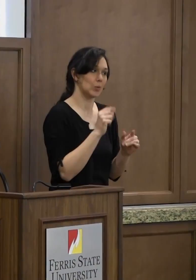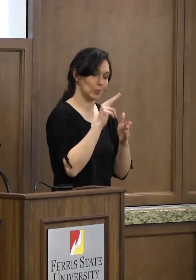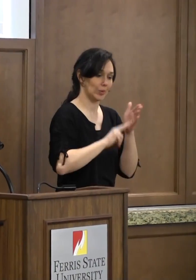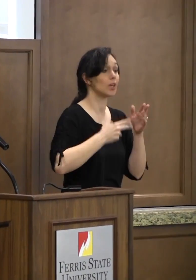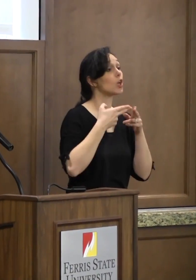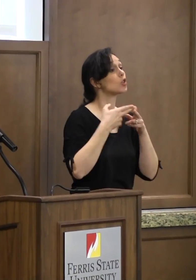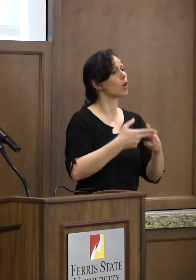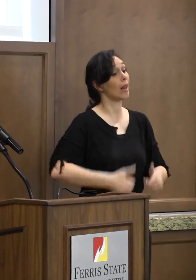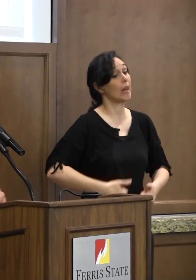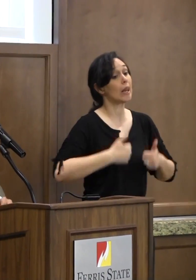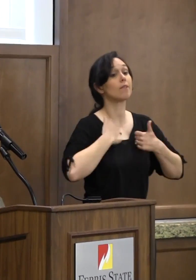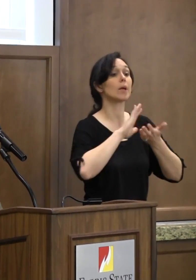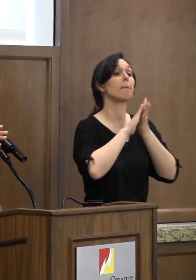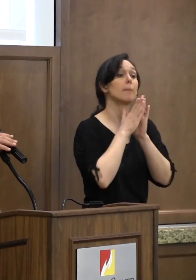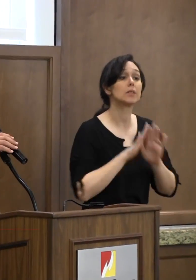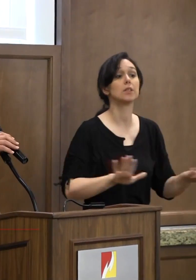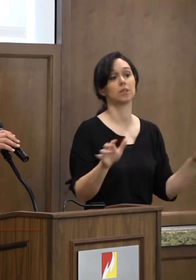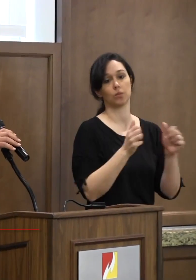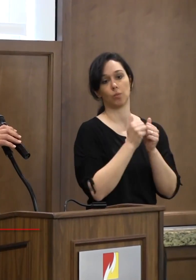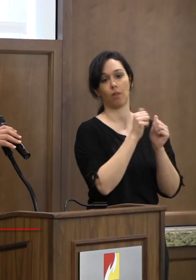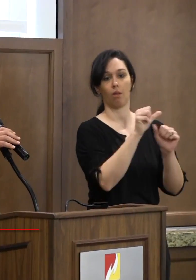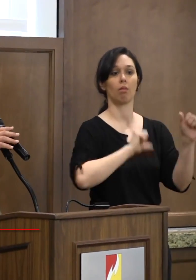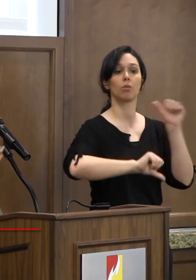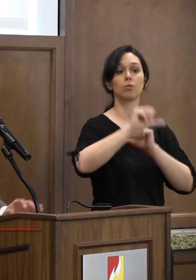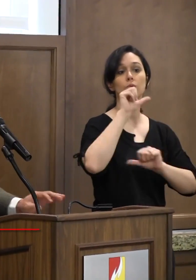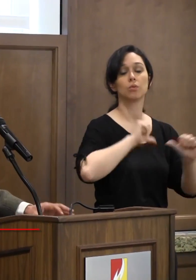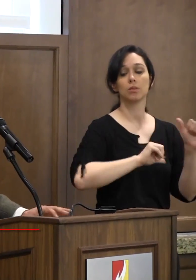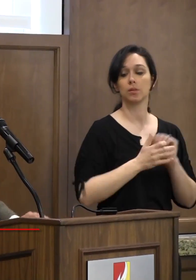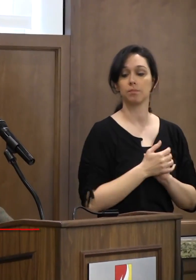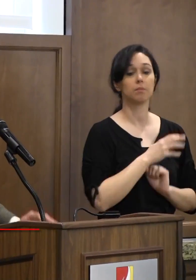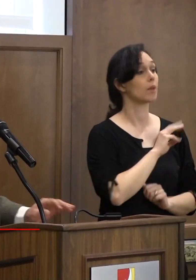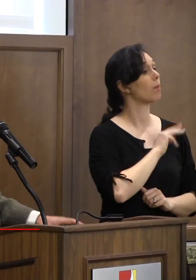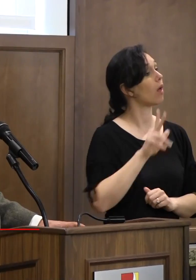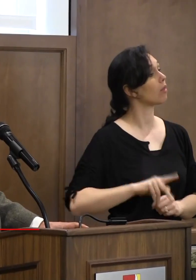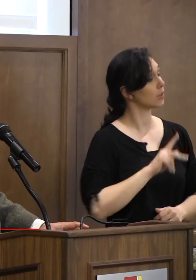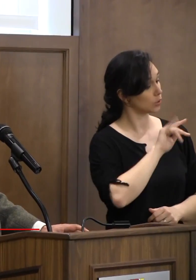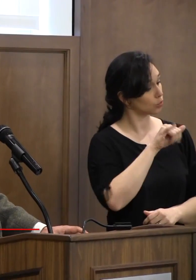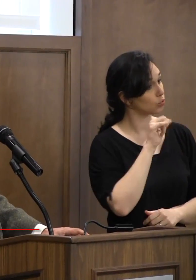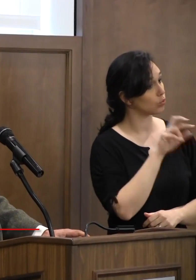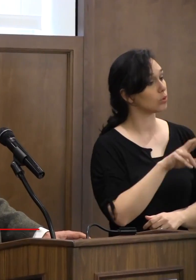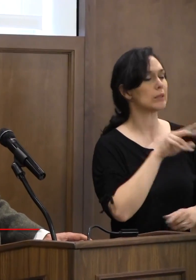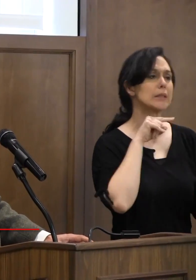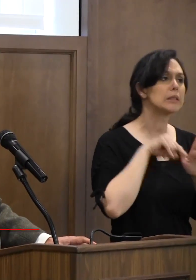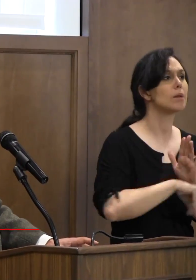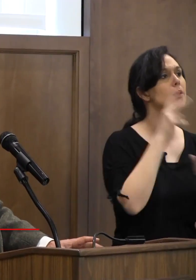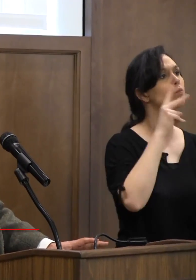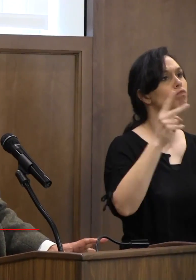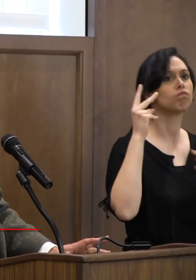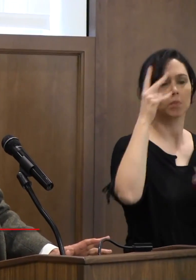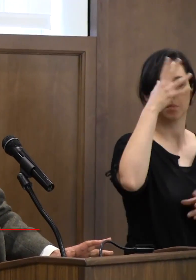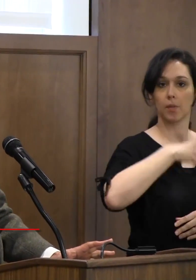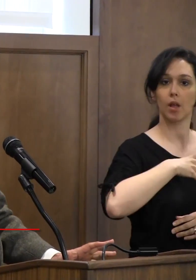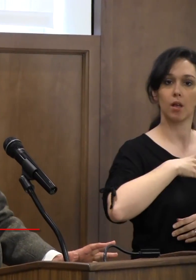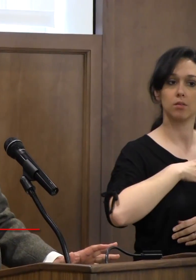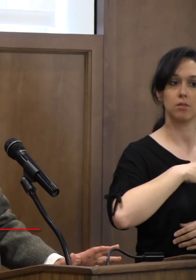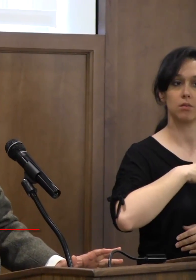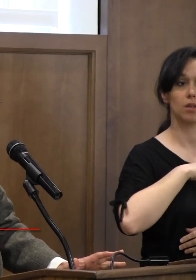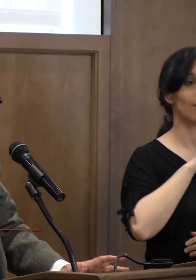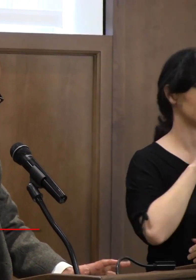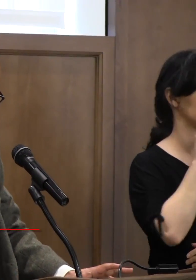It's called Living Peaceably with Others. Martin Luther King Jr. was a deeply reflective man. This is